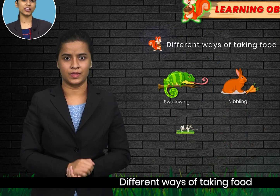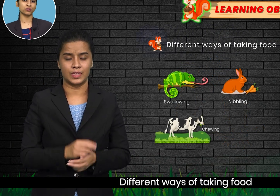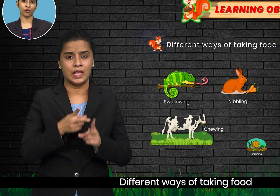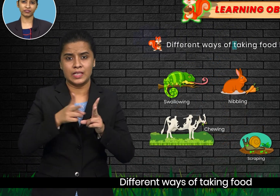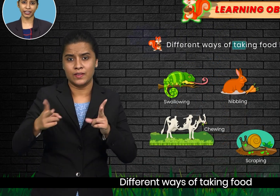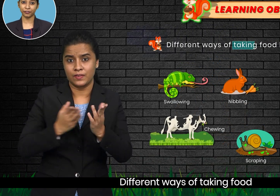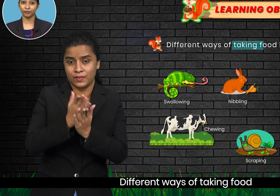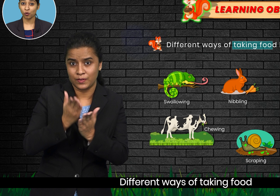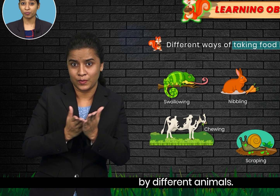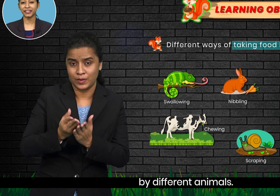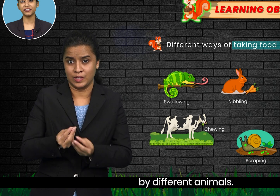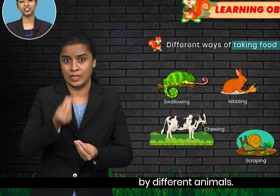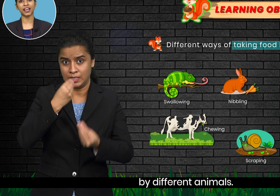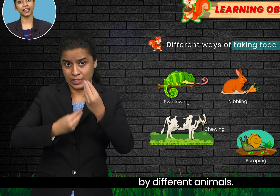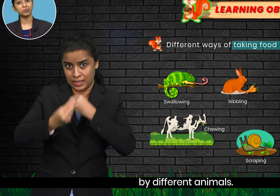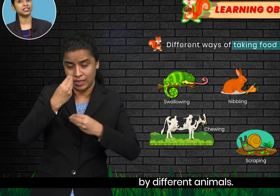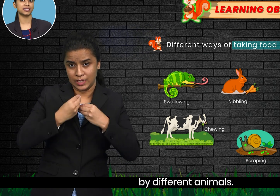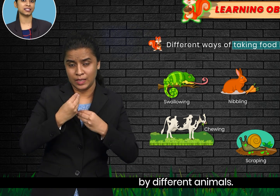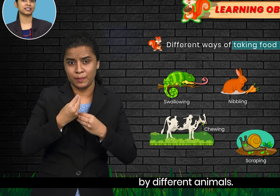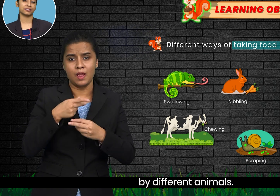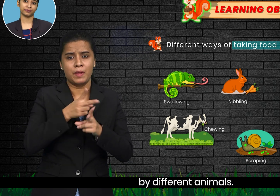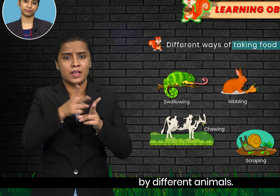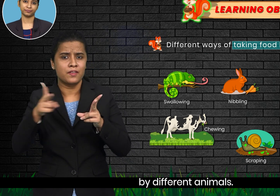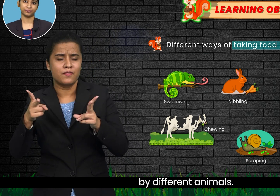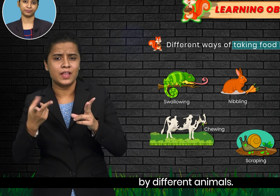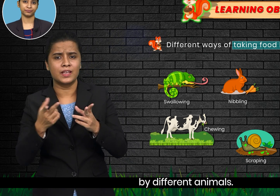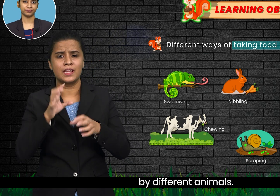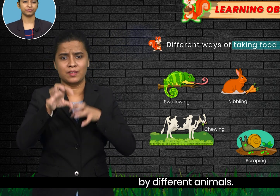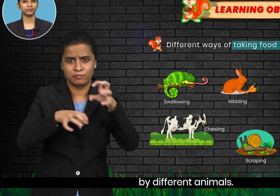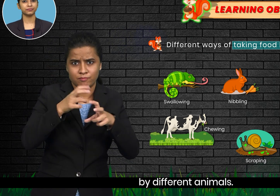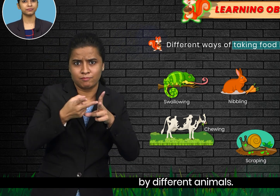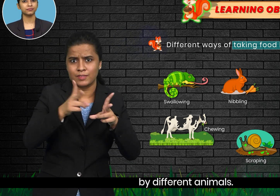Different ways of taking food by different animals.